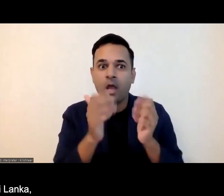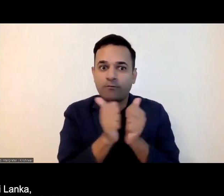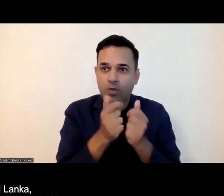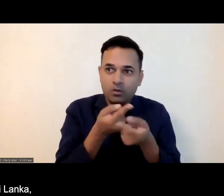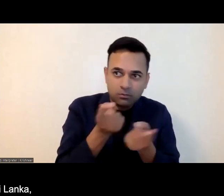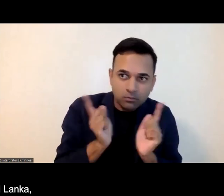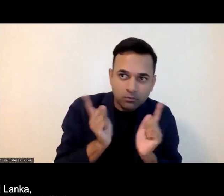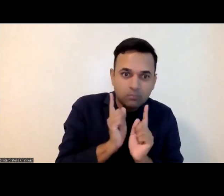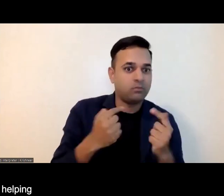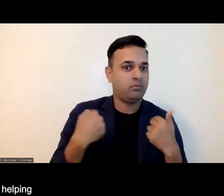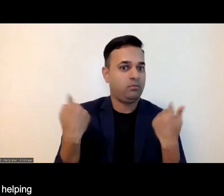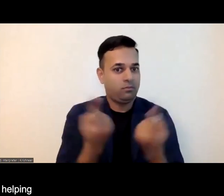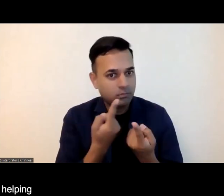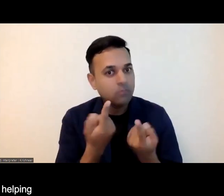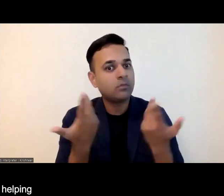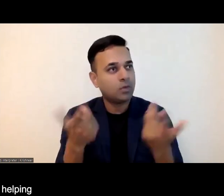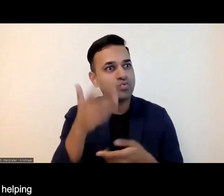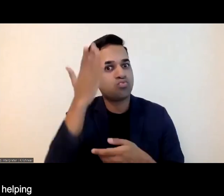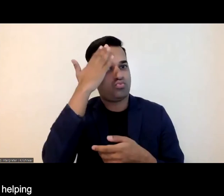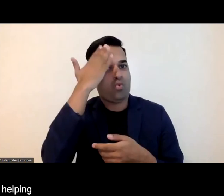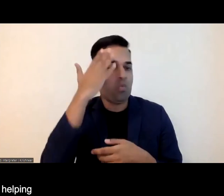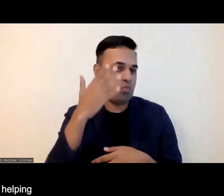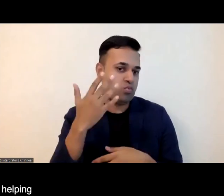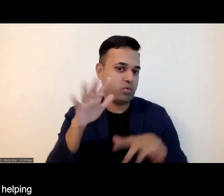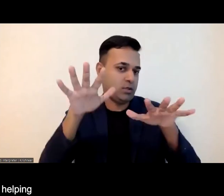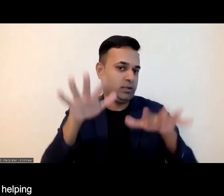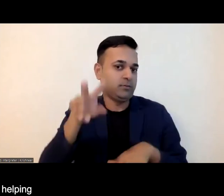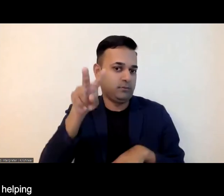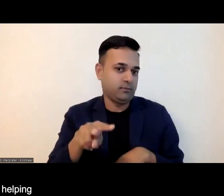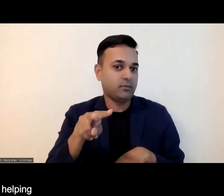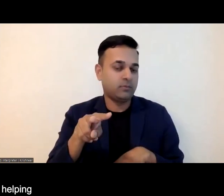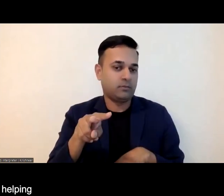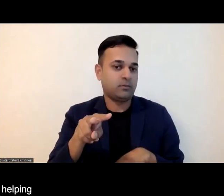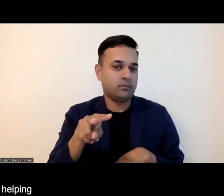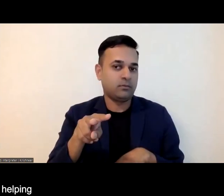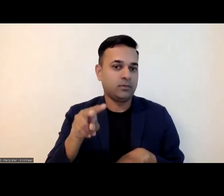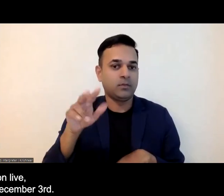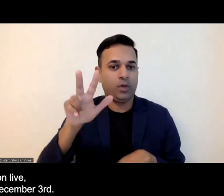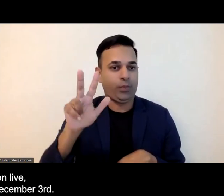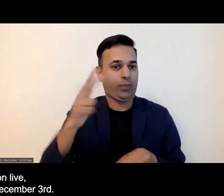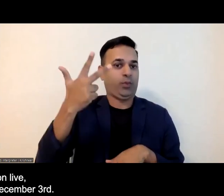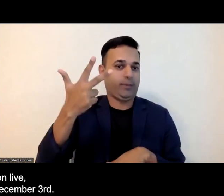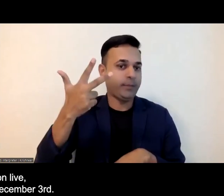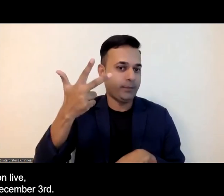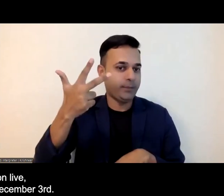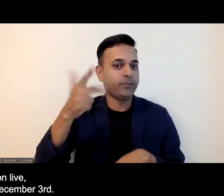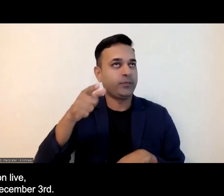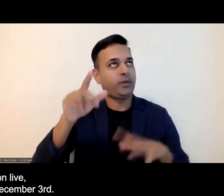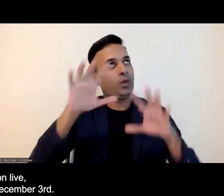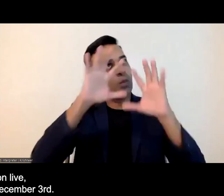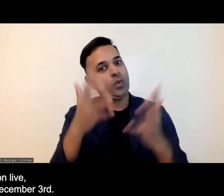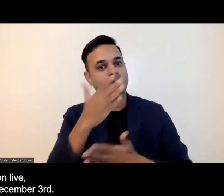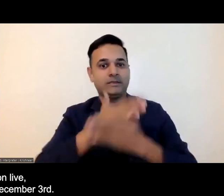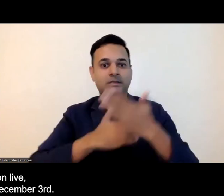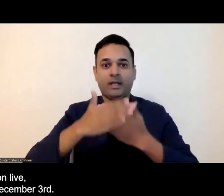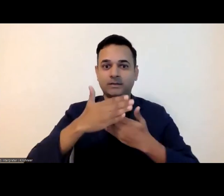people, child, they are helping, and we can see the TV programs going on live. So only